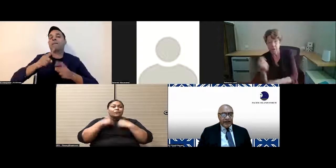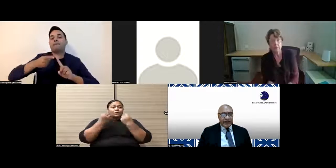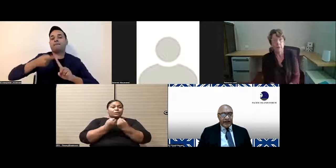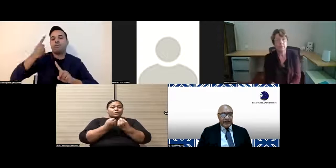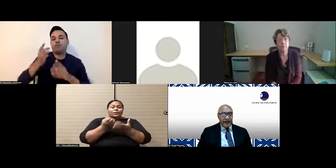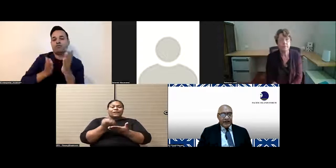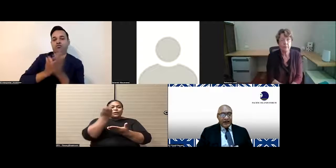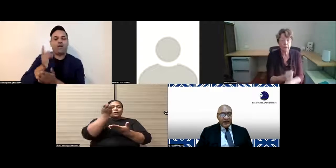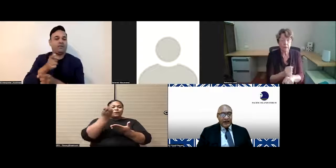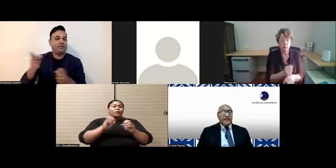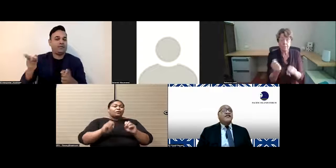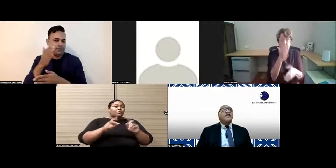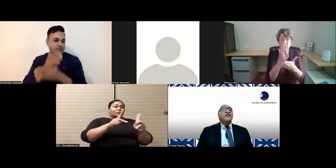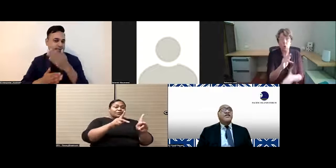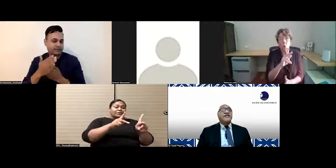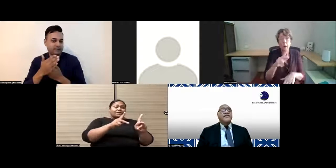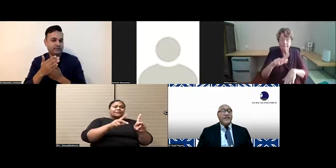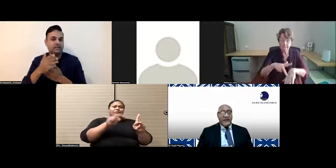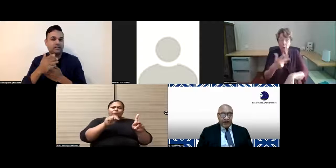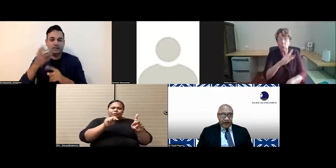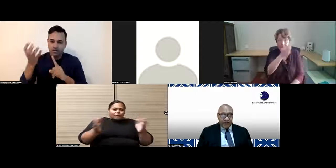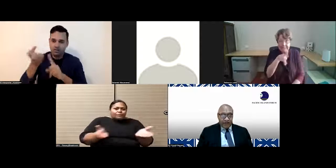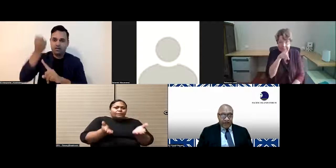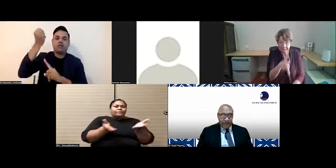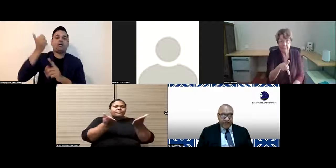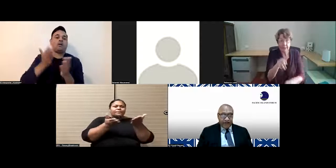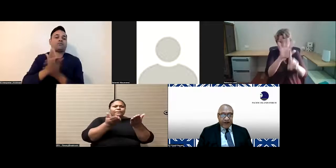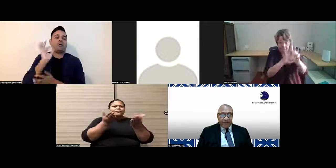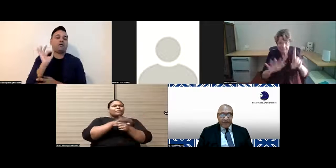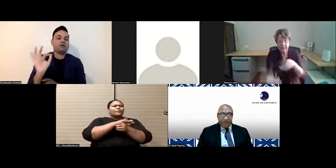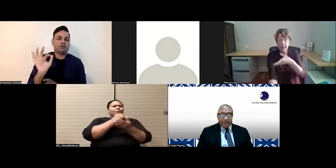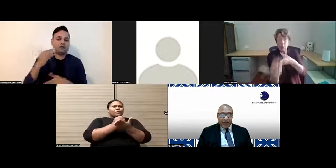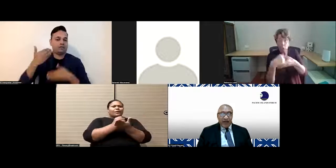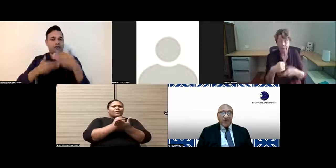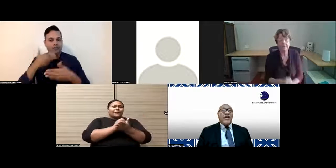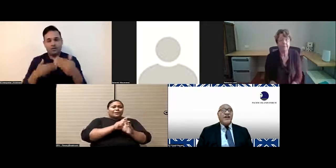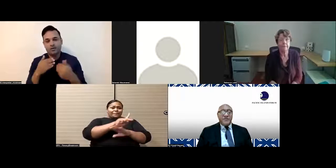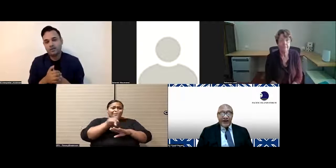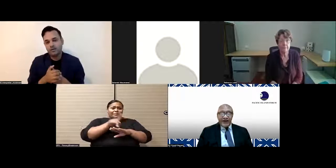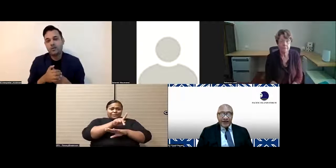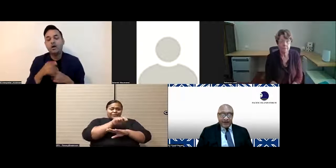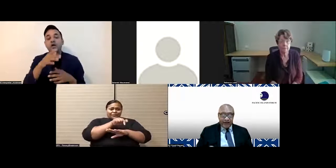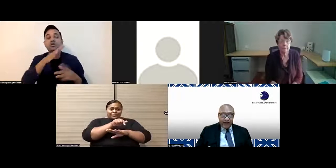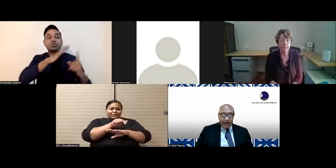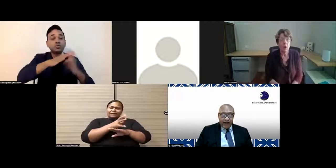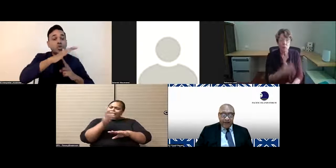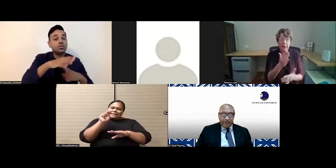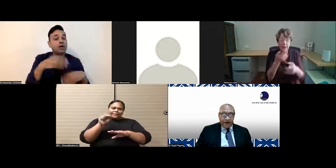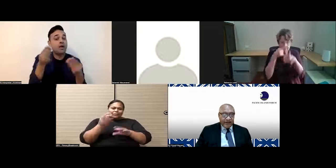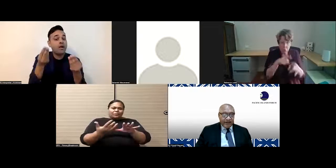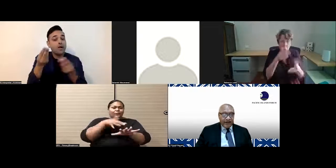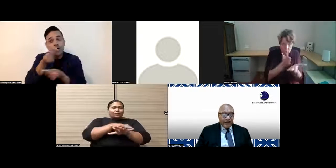Pacific continent that is inclusive, barrier-free, rights-based,